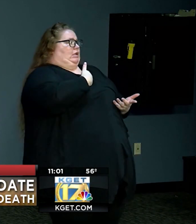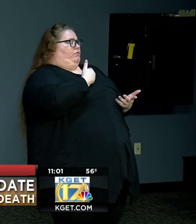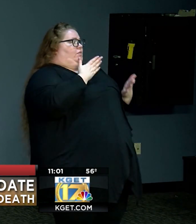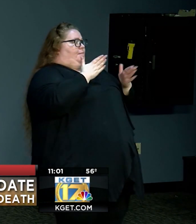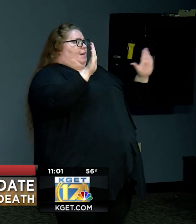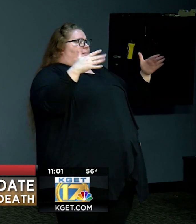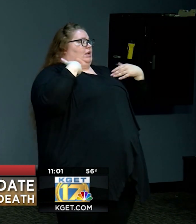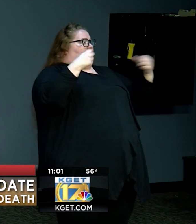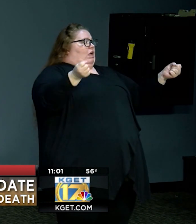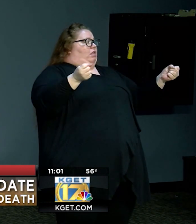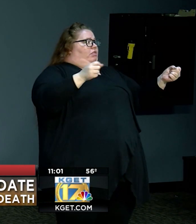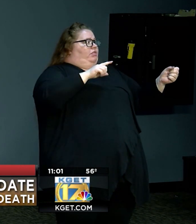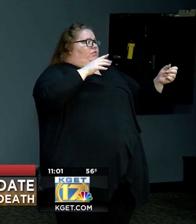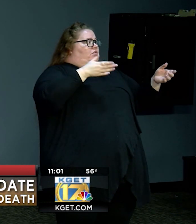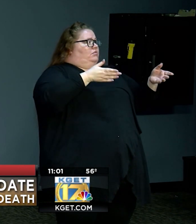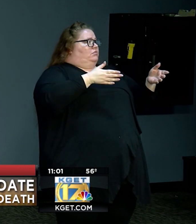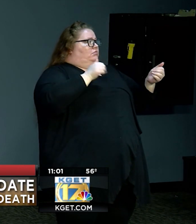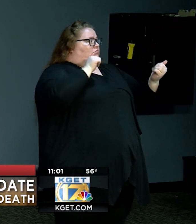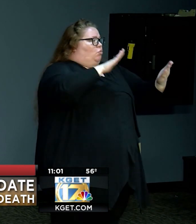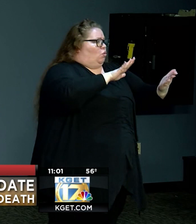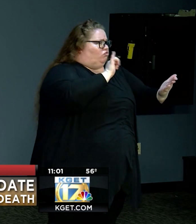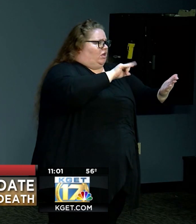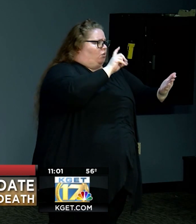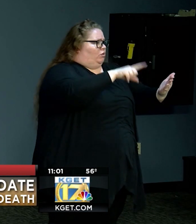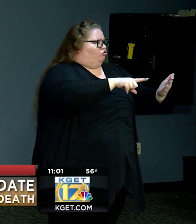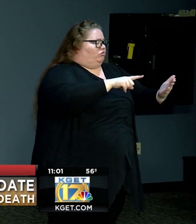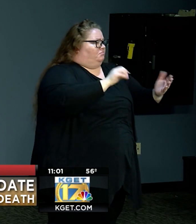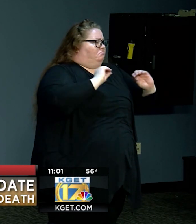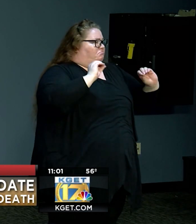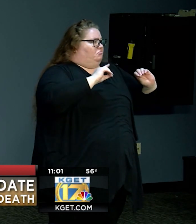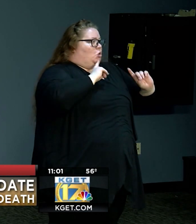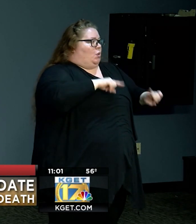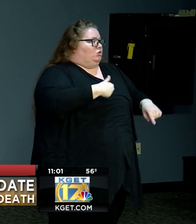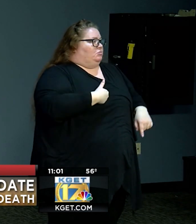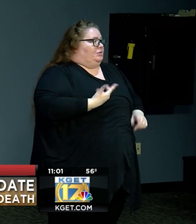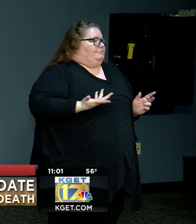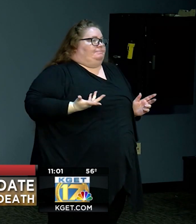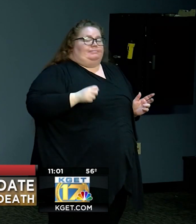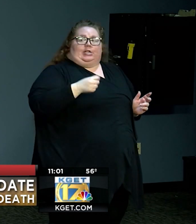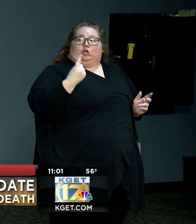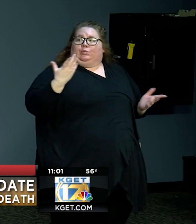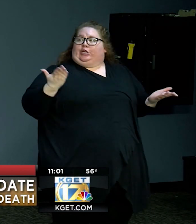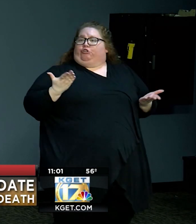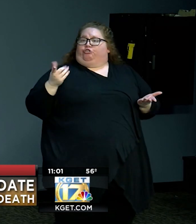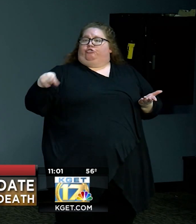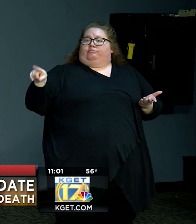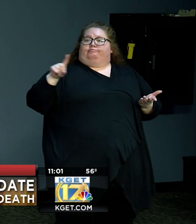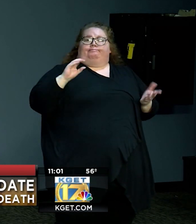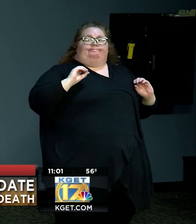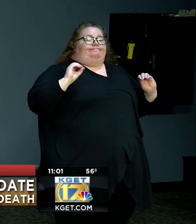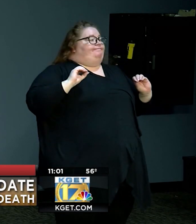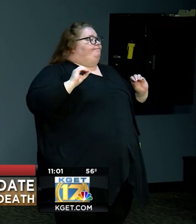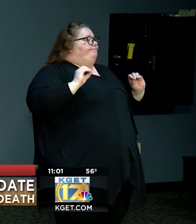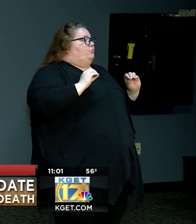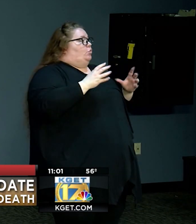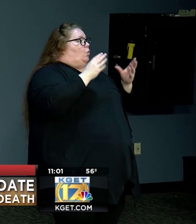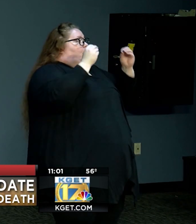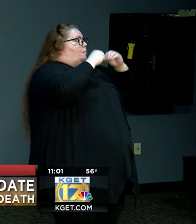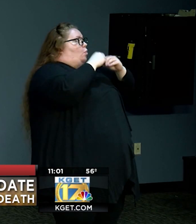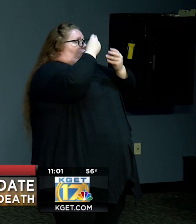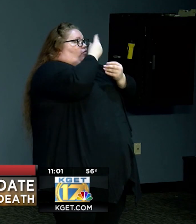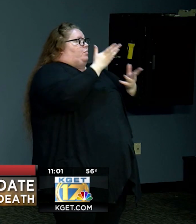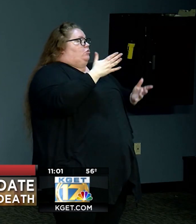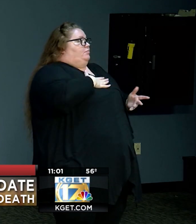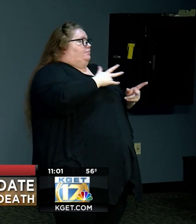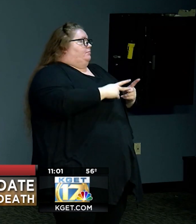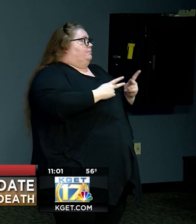standpoint to address that question, and I'm not sure anybody here is. So I don't think there's any further information I can offer from my